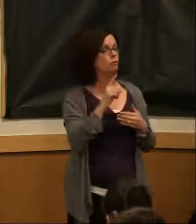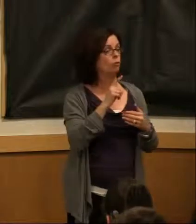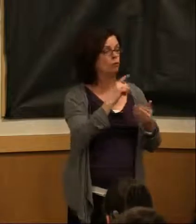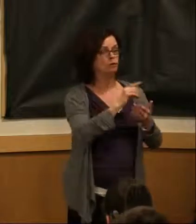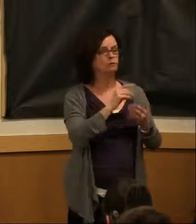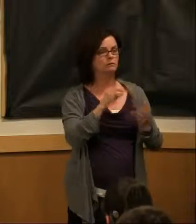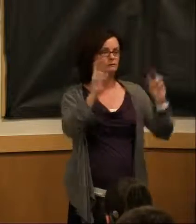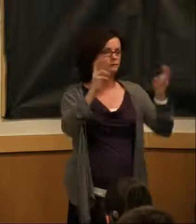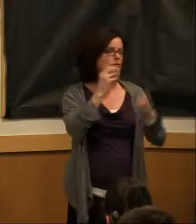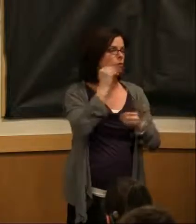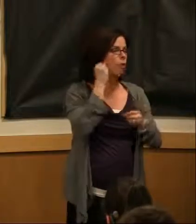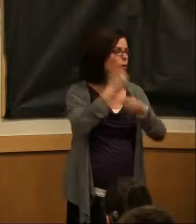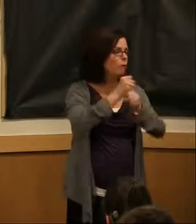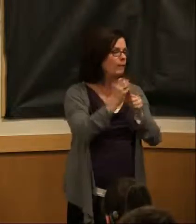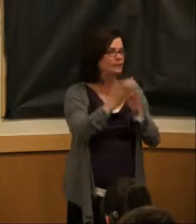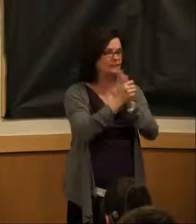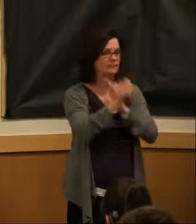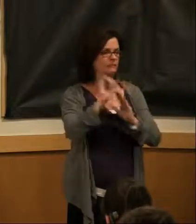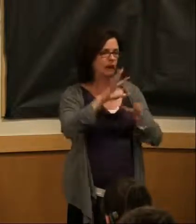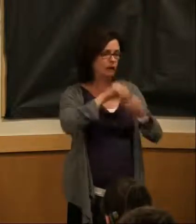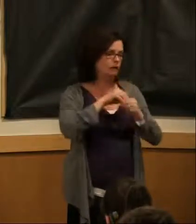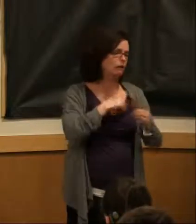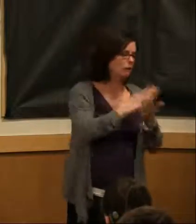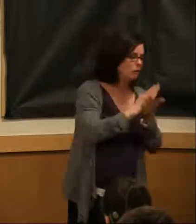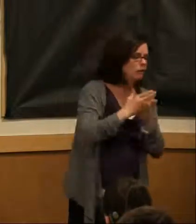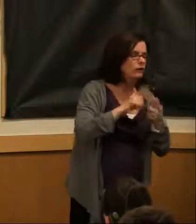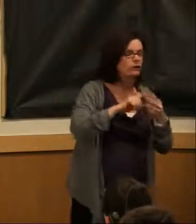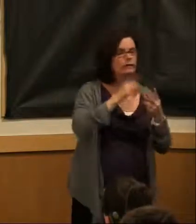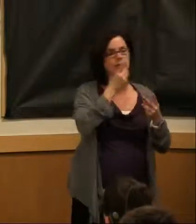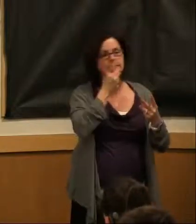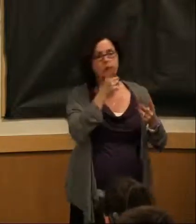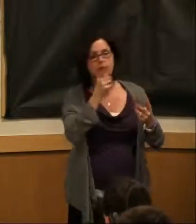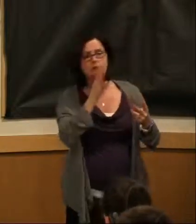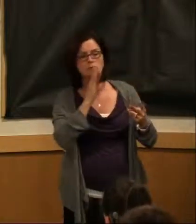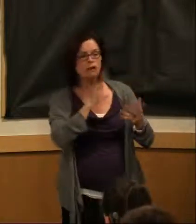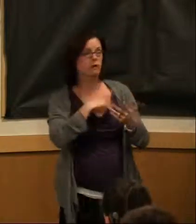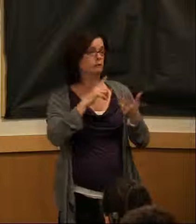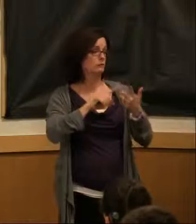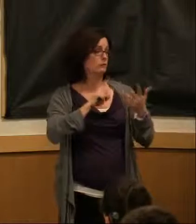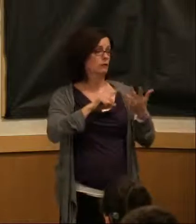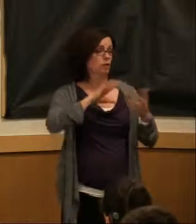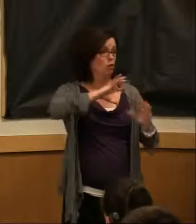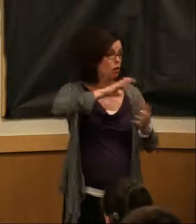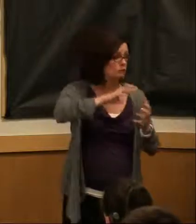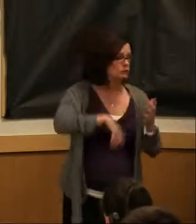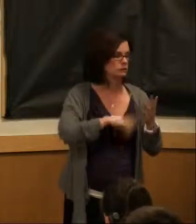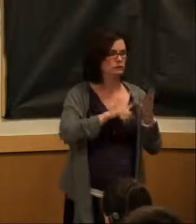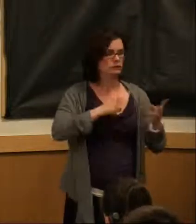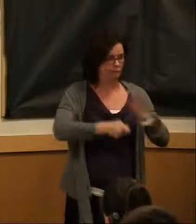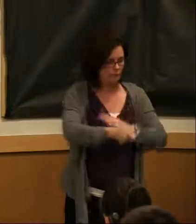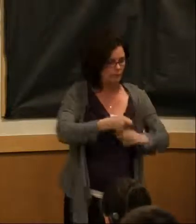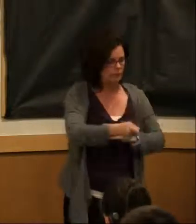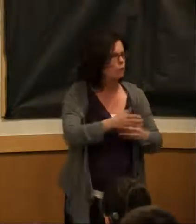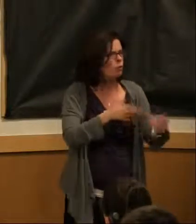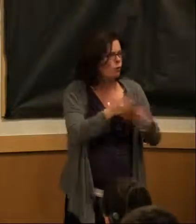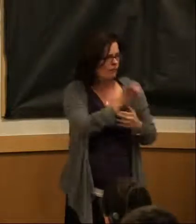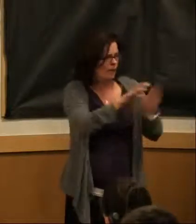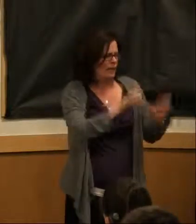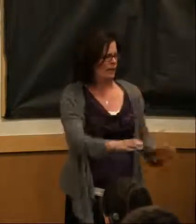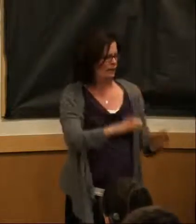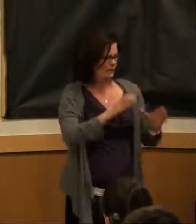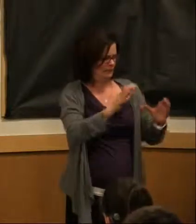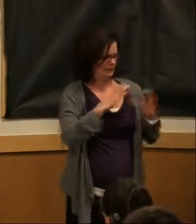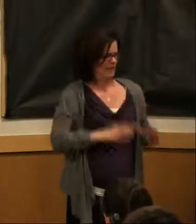homemaking skills and also for laundry, vacuuming, whatever this client may